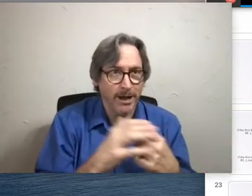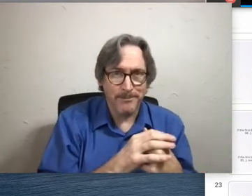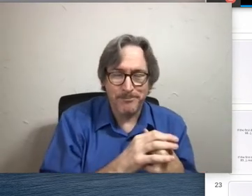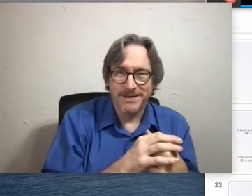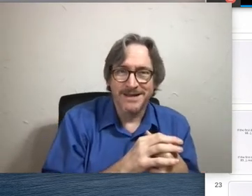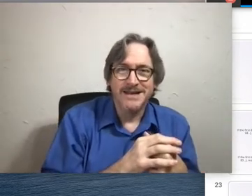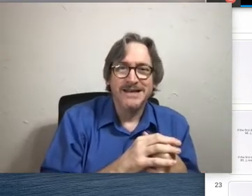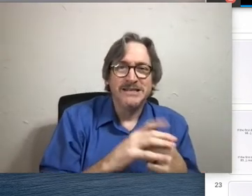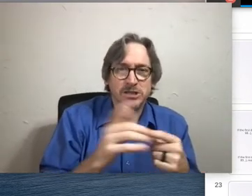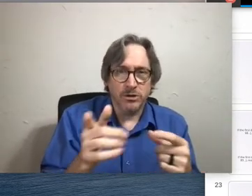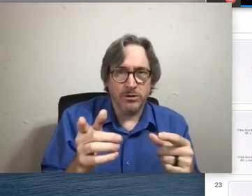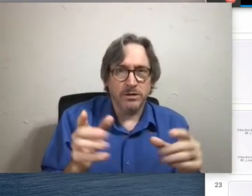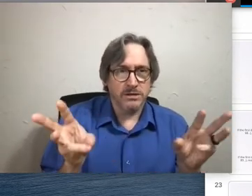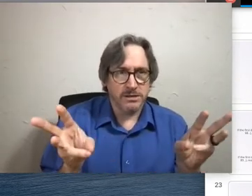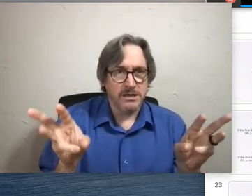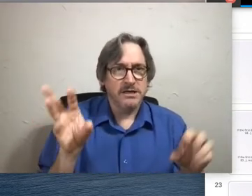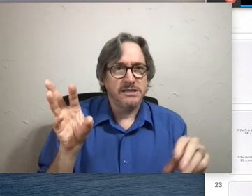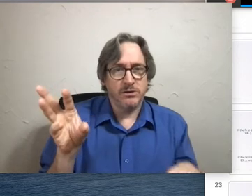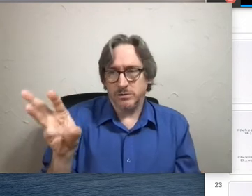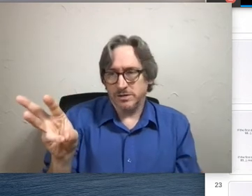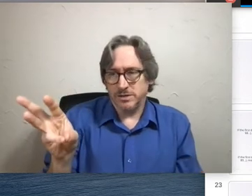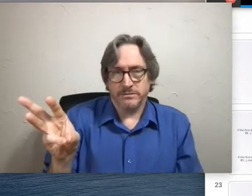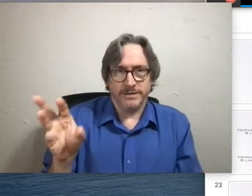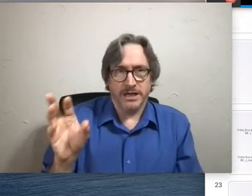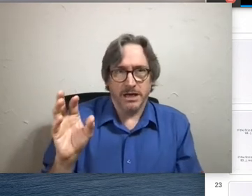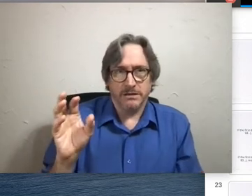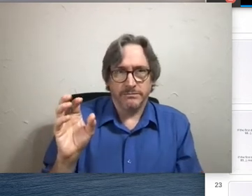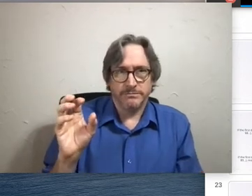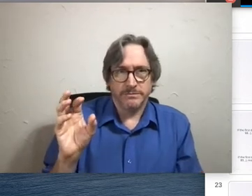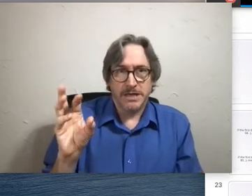Okay. So